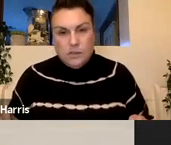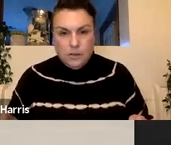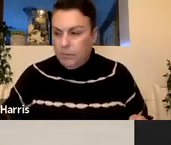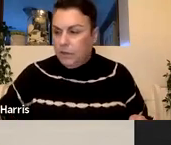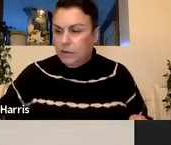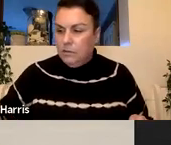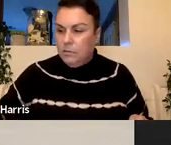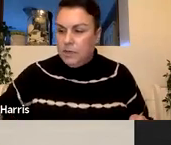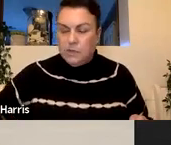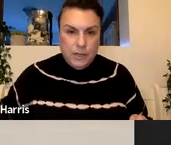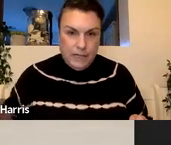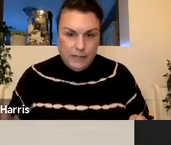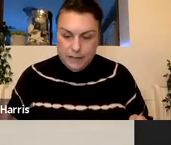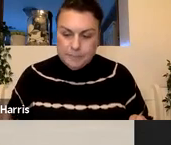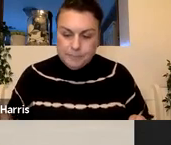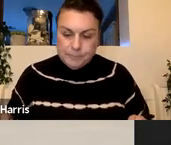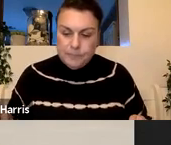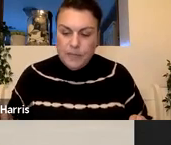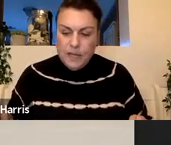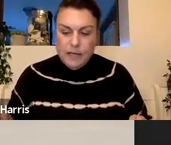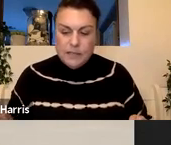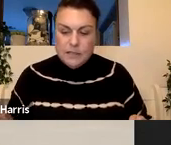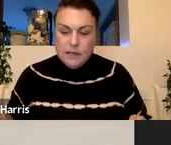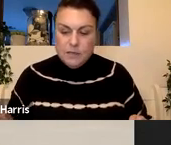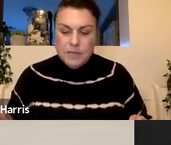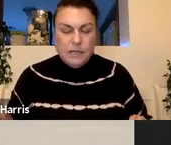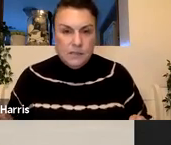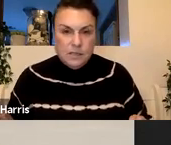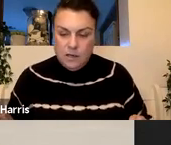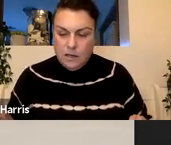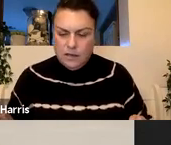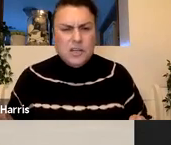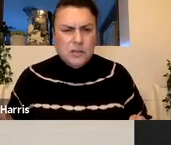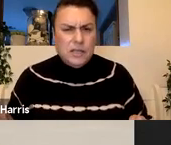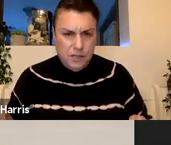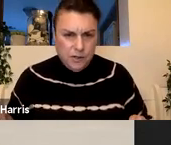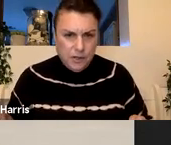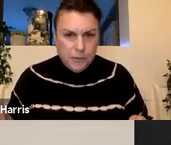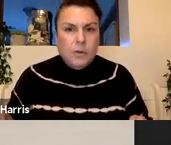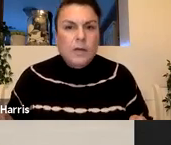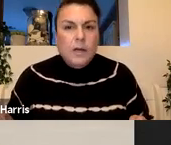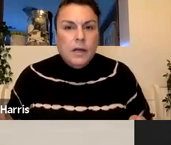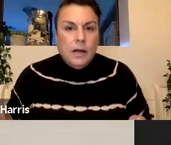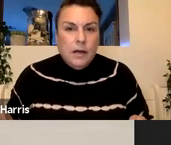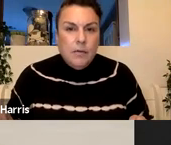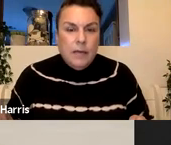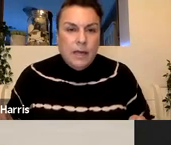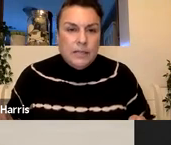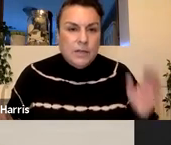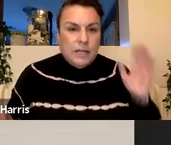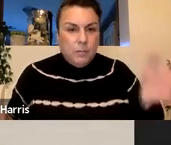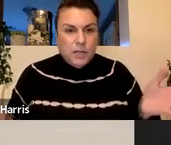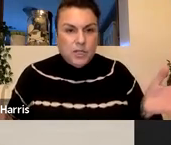marcus alert bill was created and um signed into law nearly a year ago um